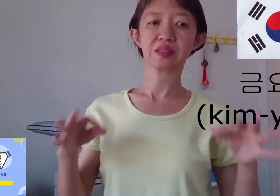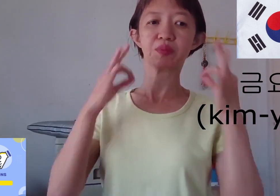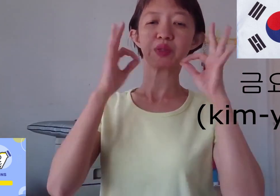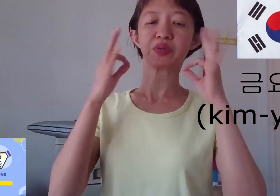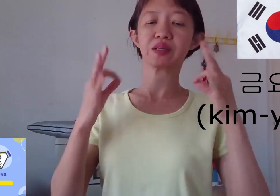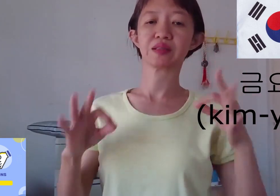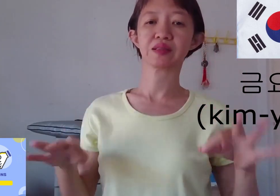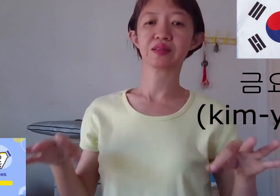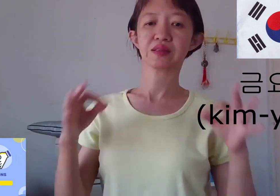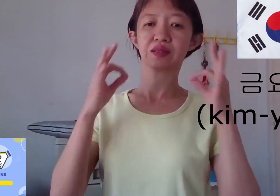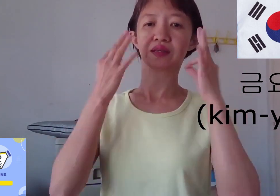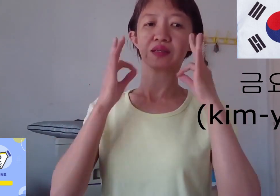Kimiwil.